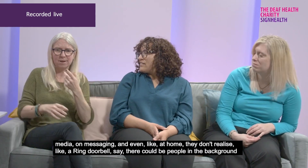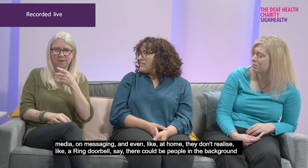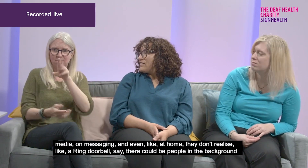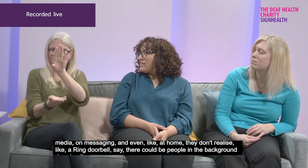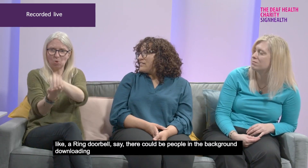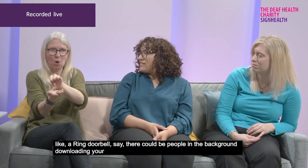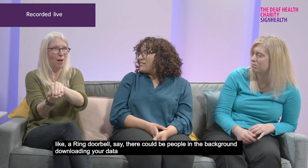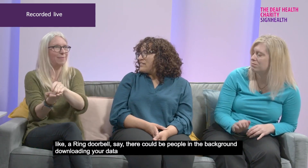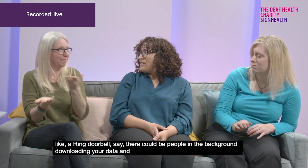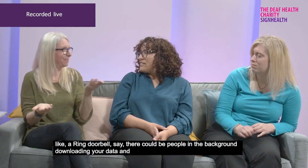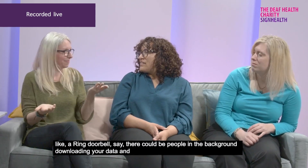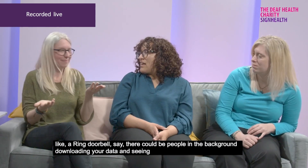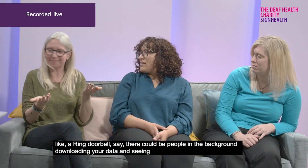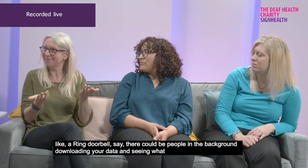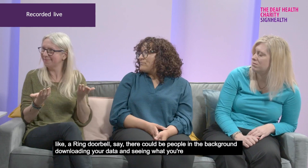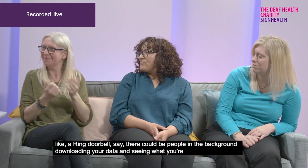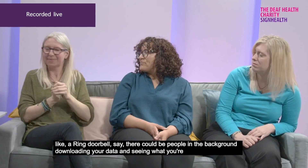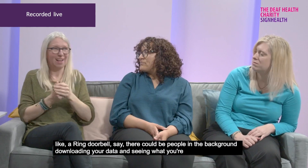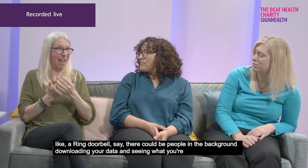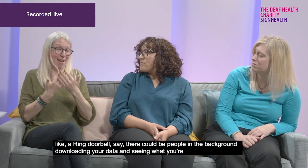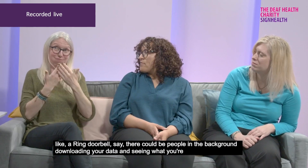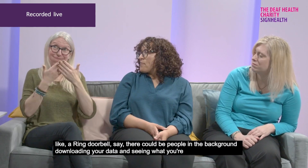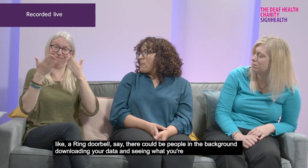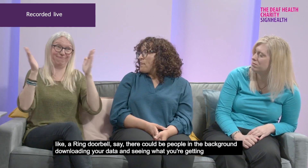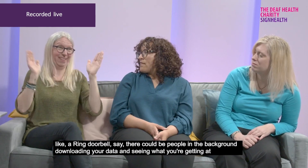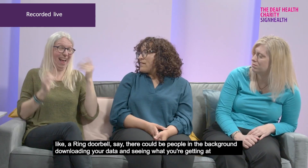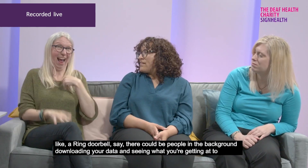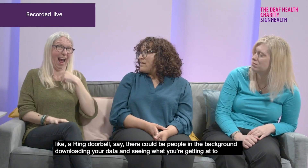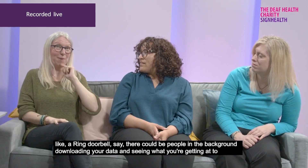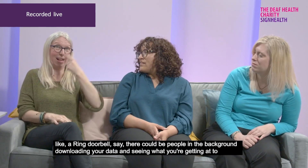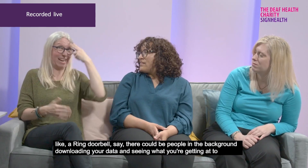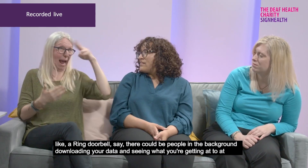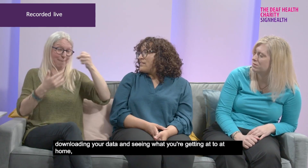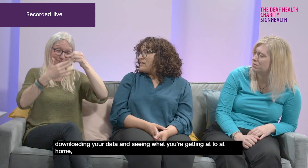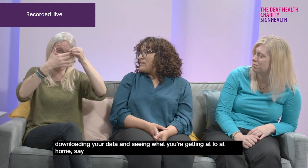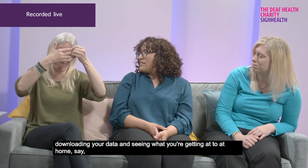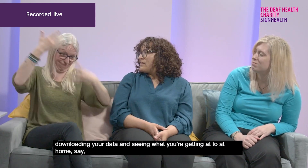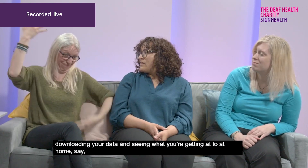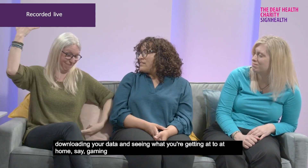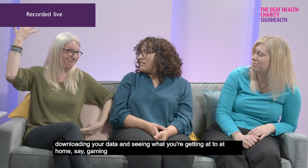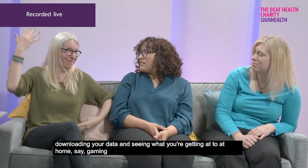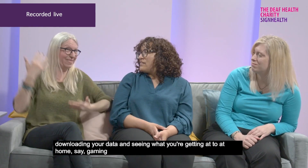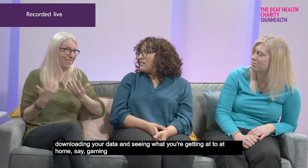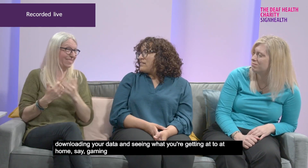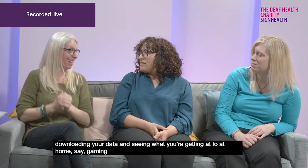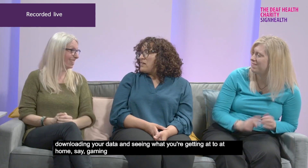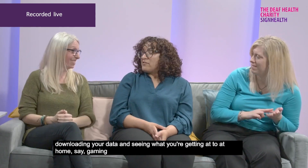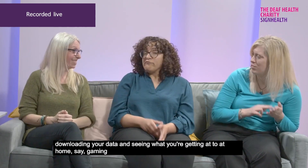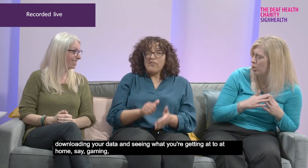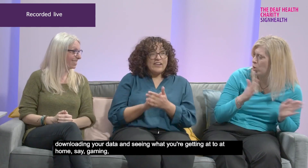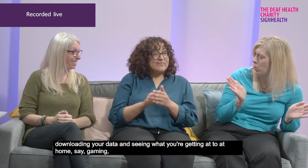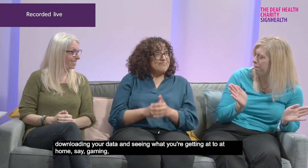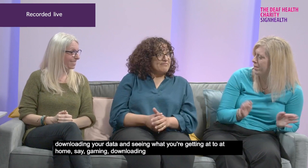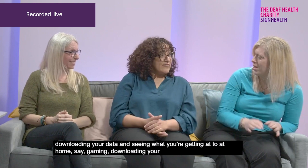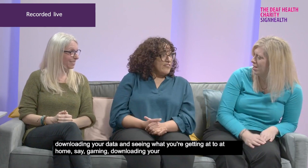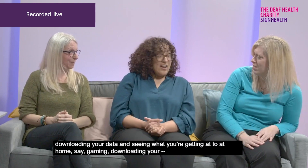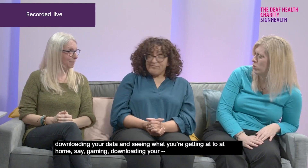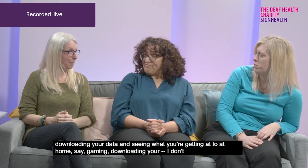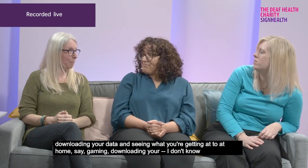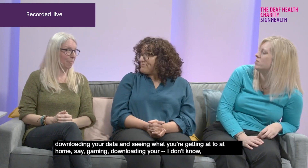gaming, downloading your use. And I don't know, it's a huge area, really, isn't it? That's only just getting started. Yeah,